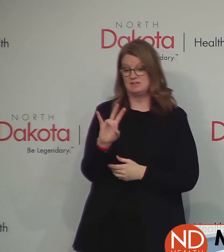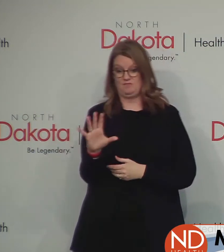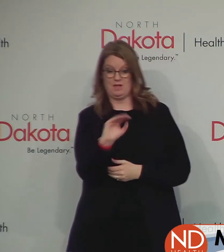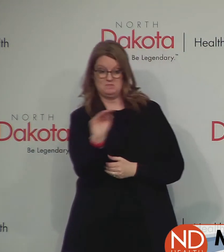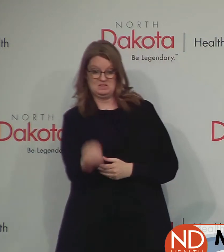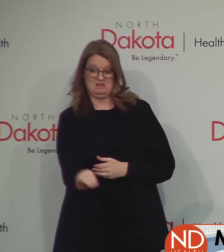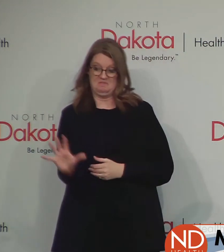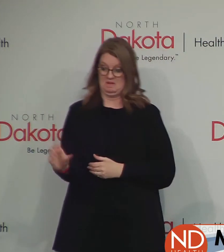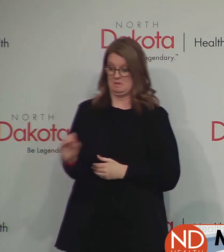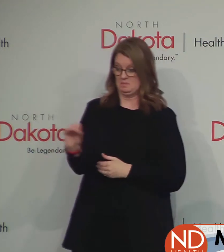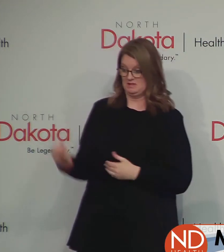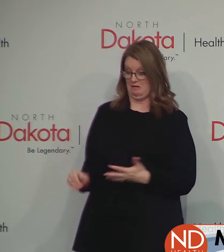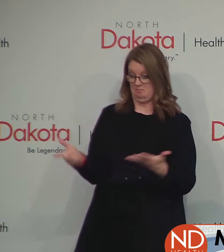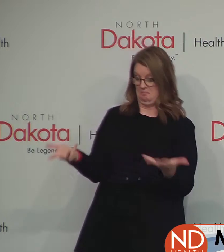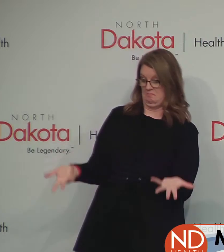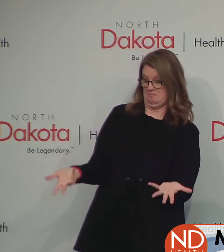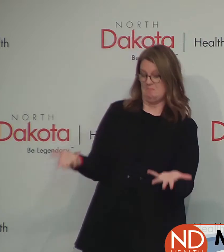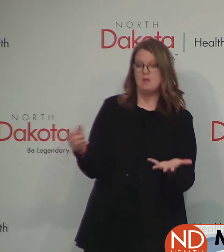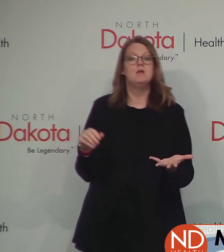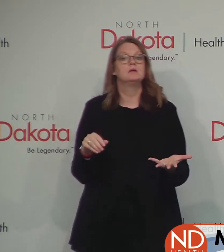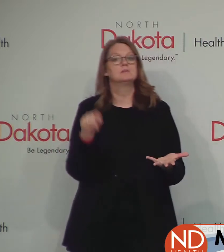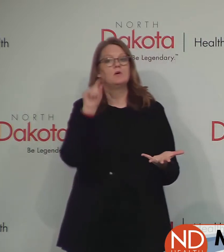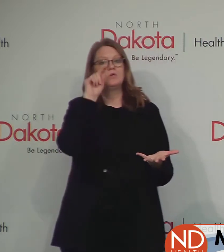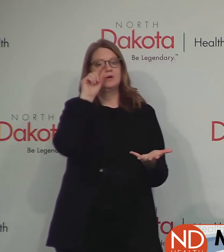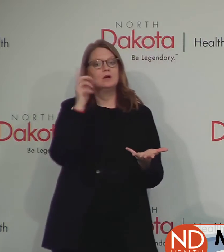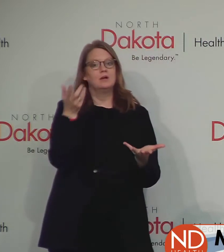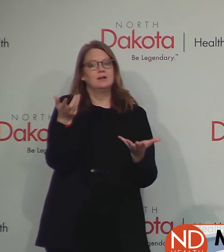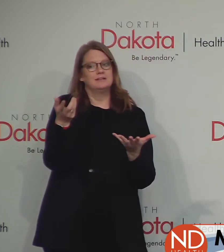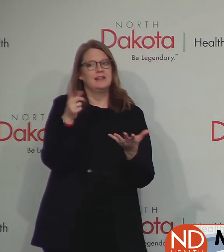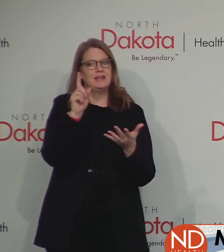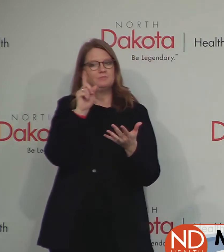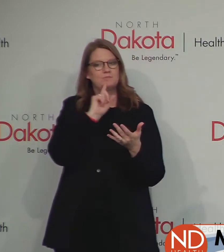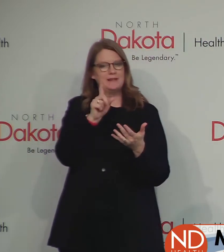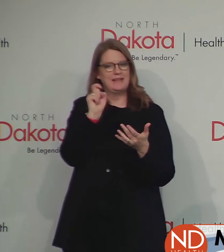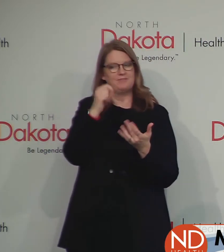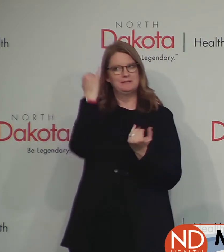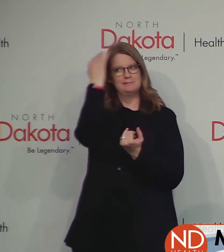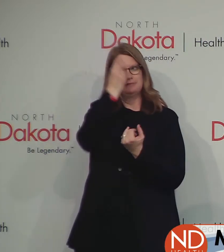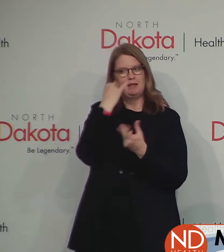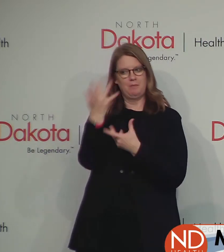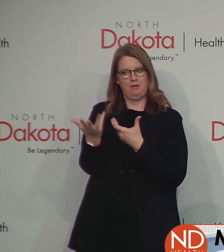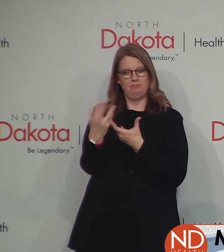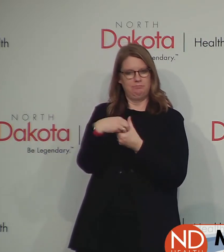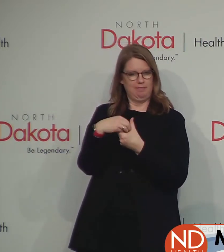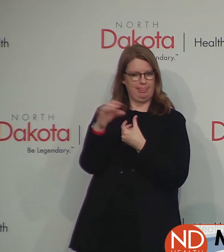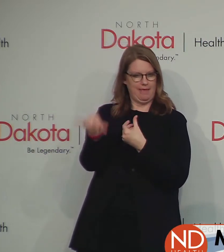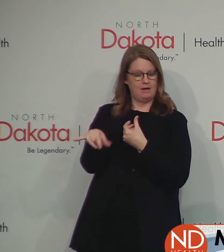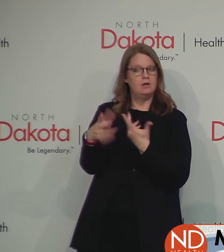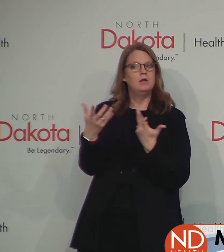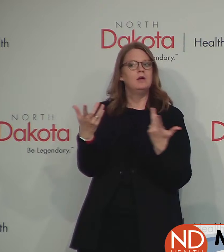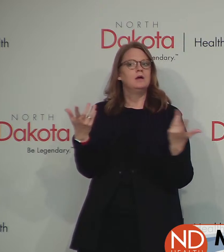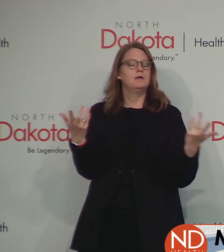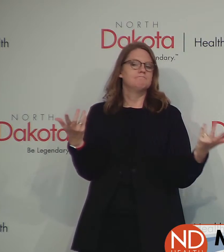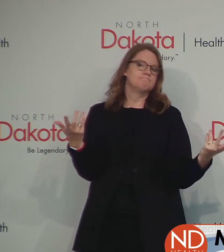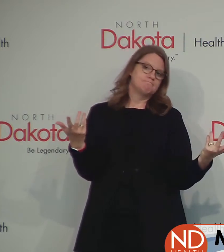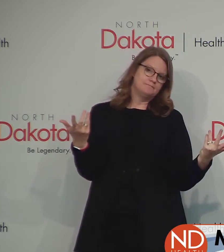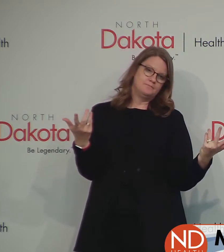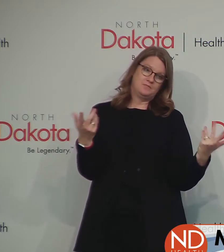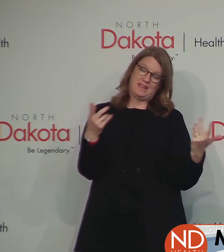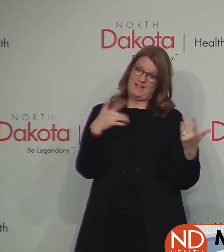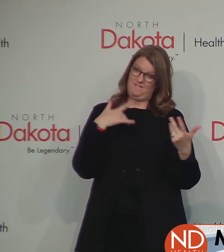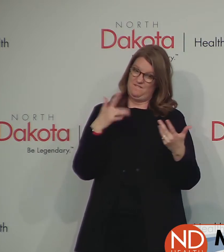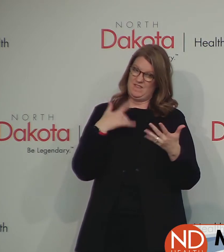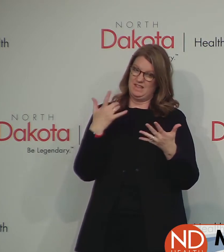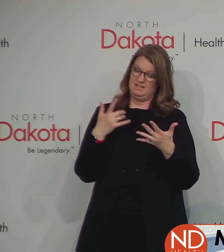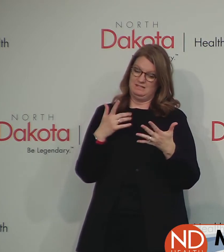75%, 50%? And so all of those are kind of taken into consideration. I've kind of been saying we'll be towards the end